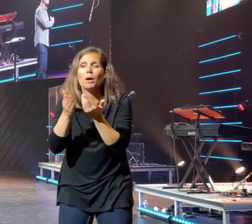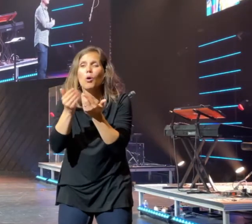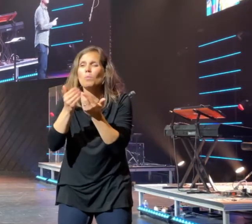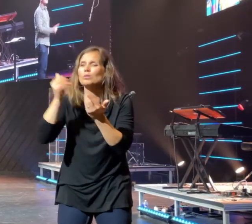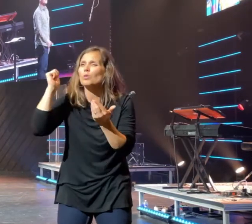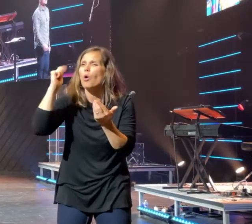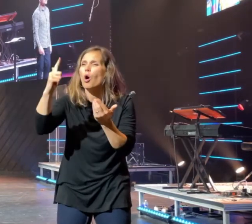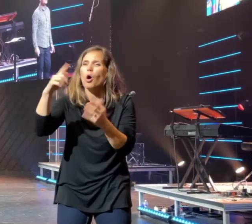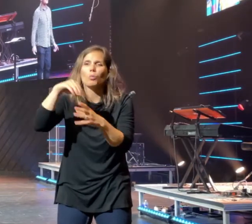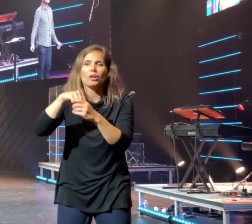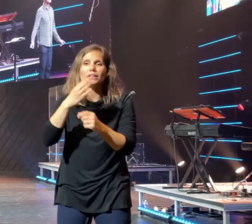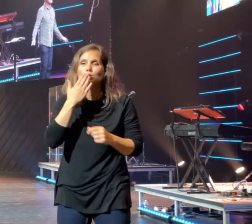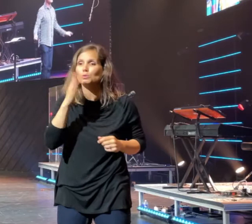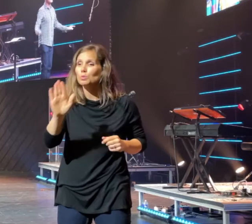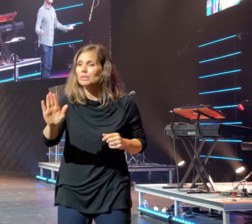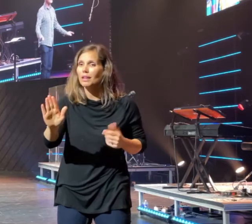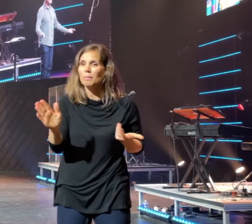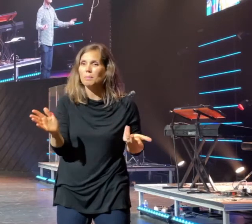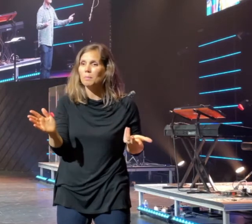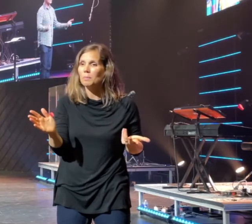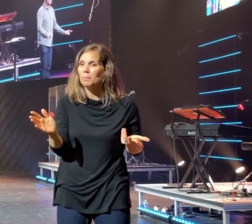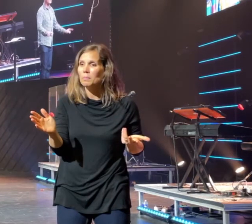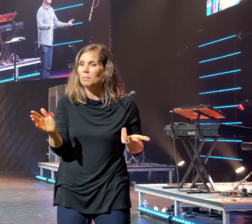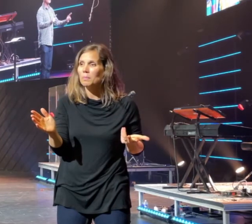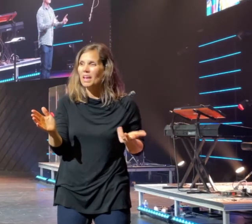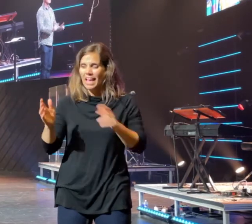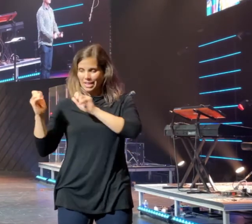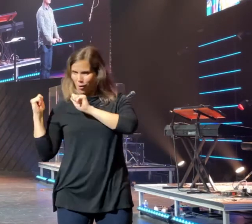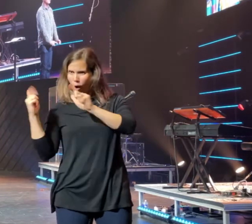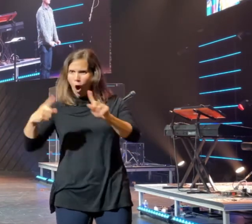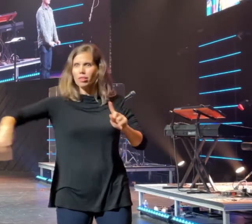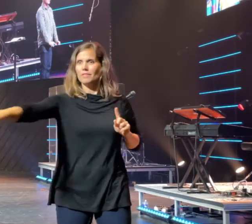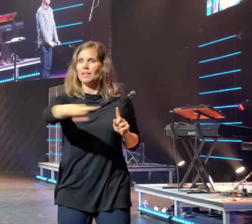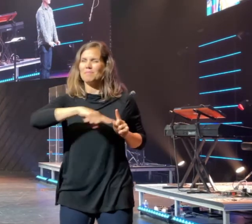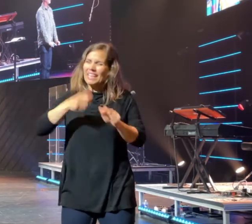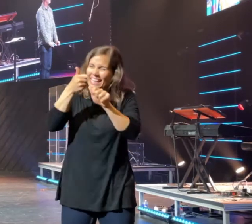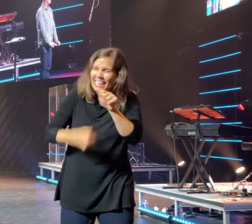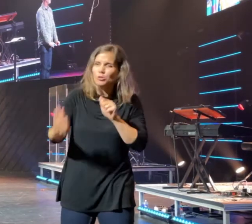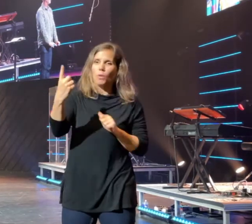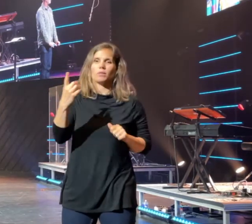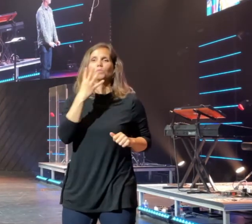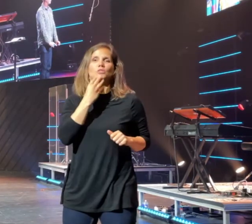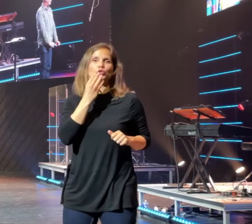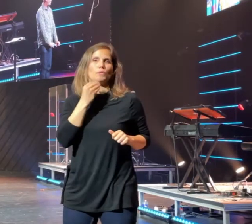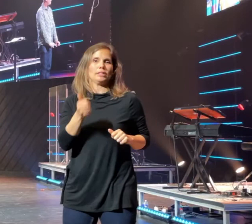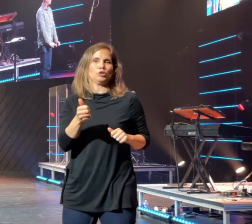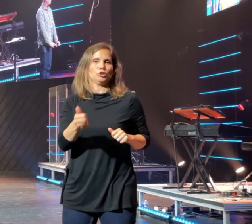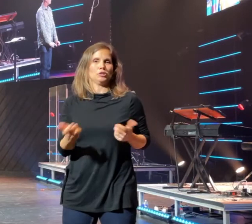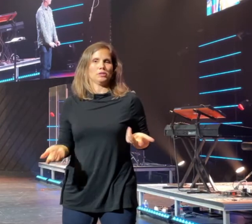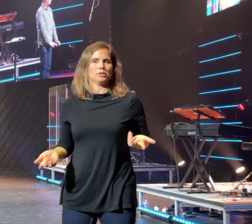them stayed in Jerusalem, and every last one of them was Jewish.